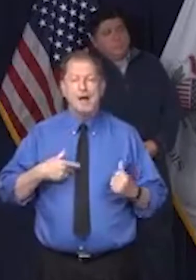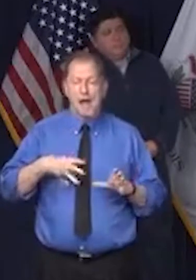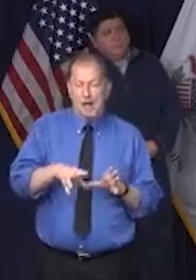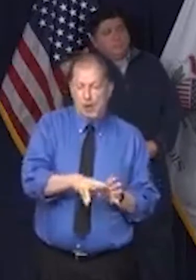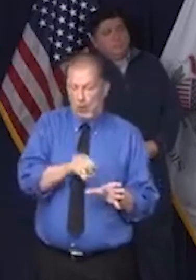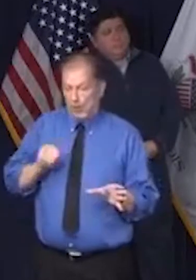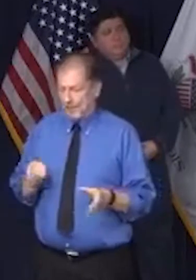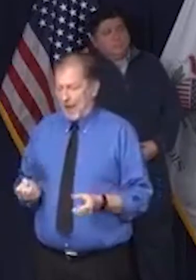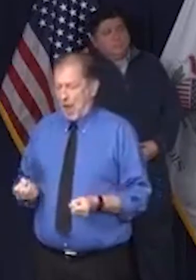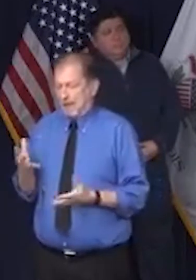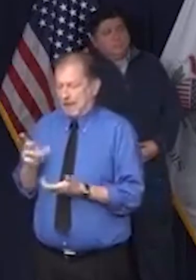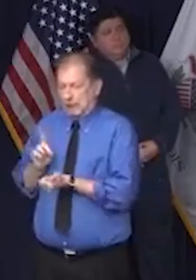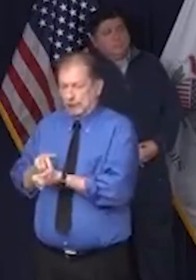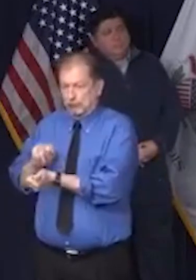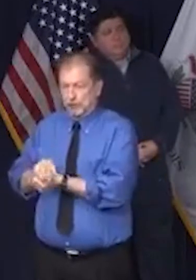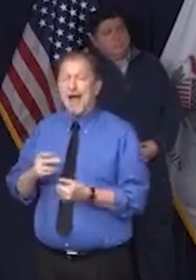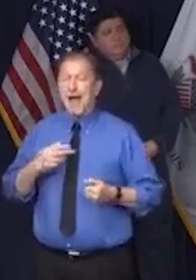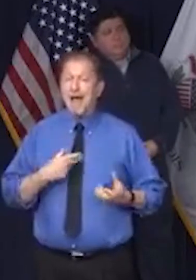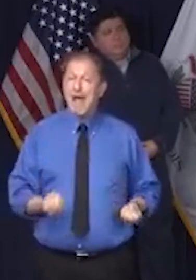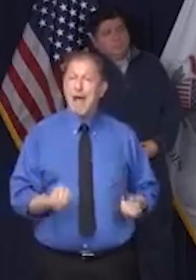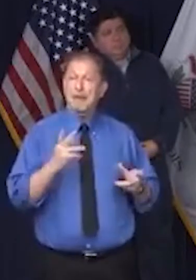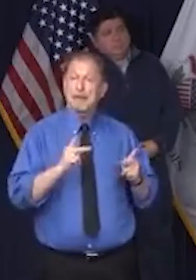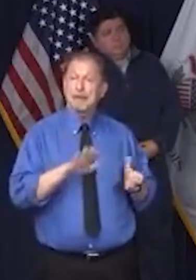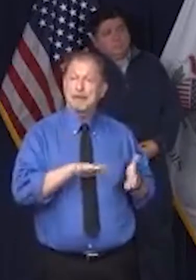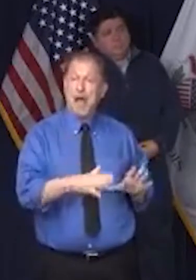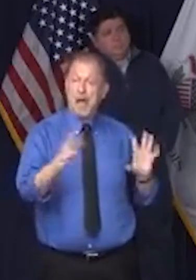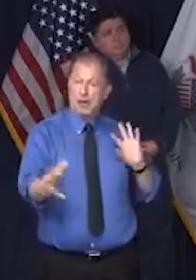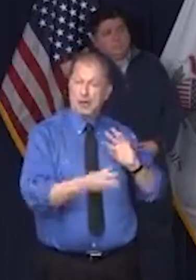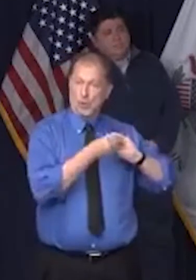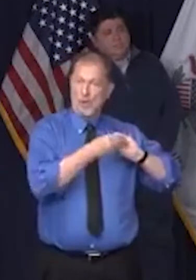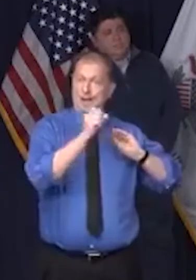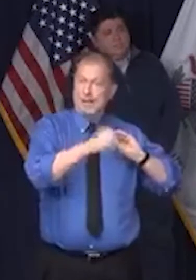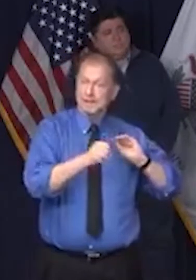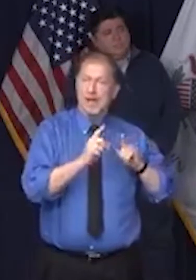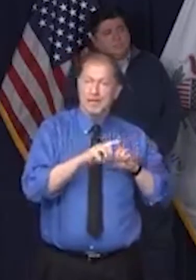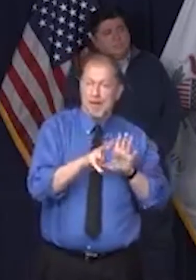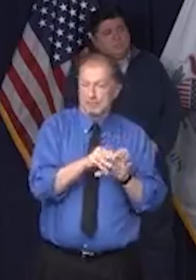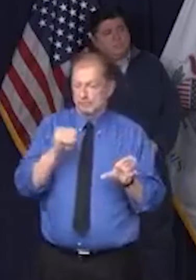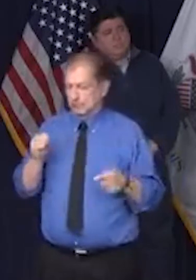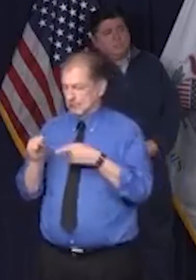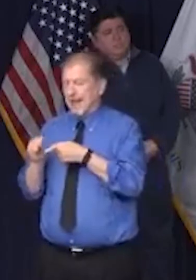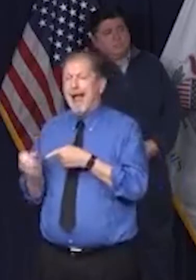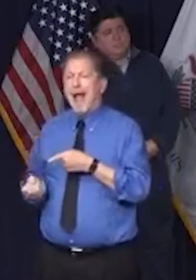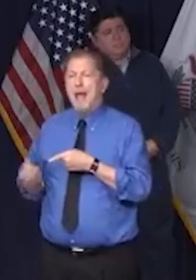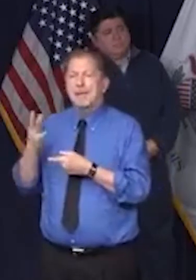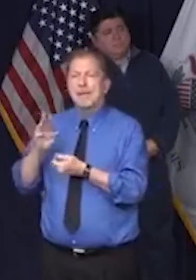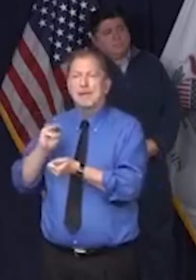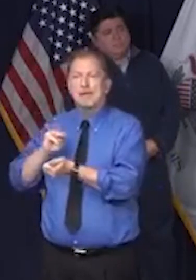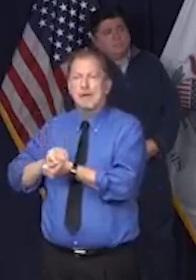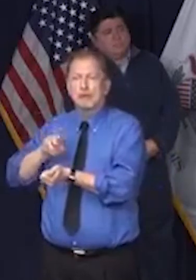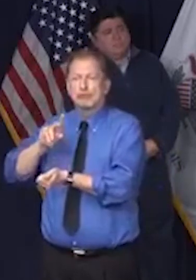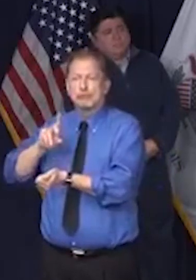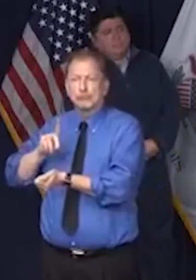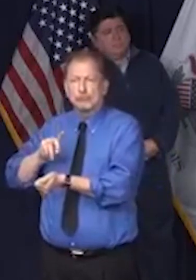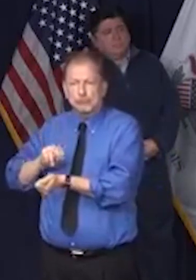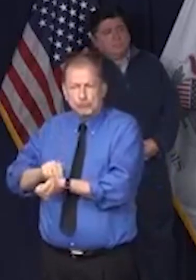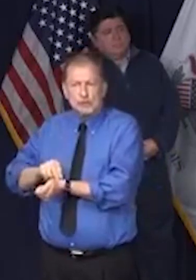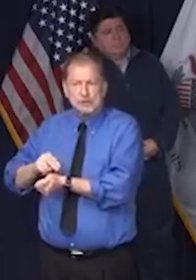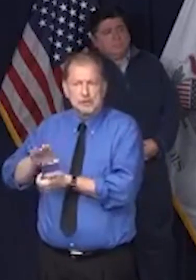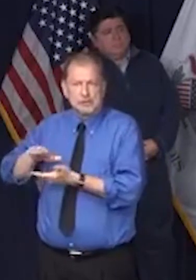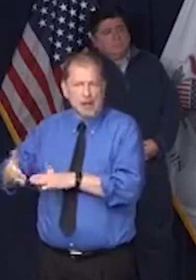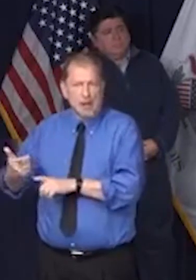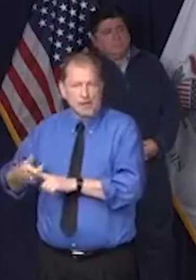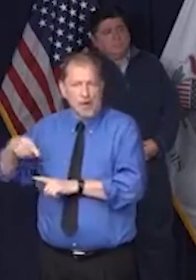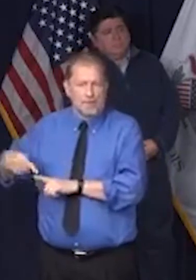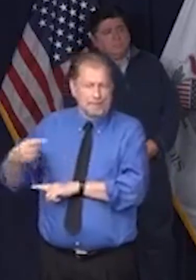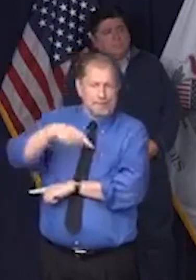like that, so it's something that my team can assemble. We have, you know, occupational status for many of the cases